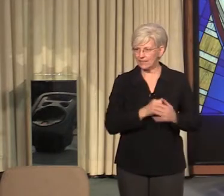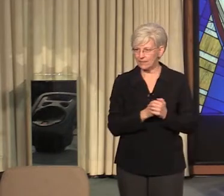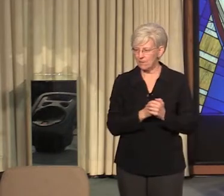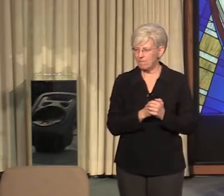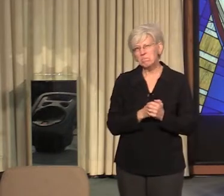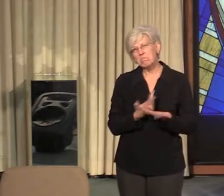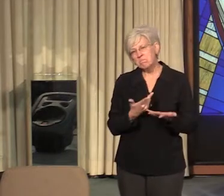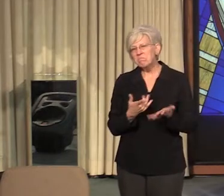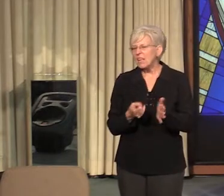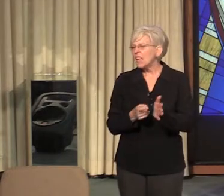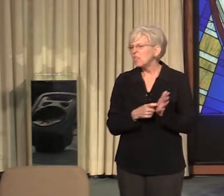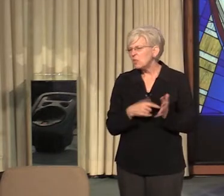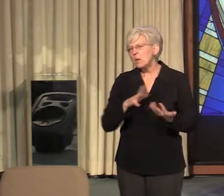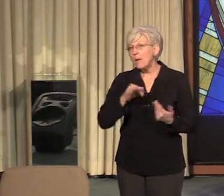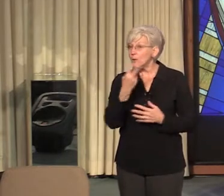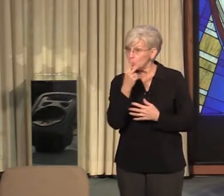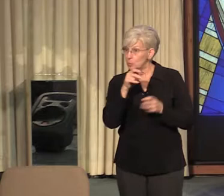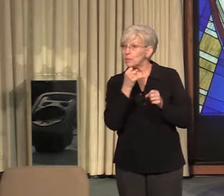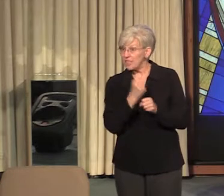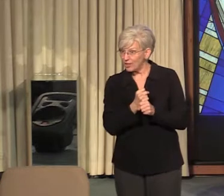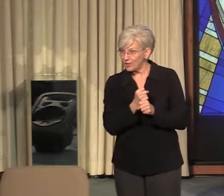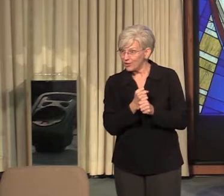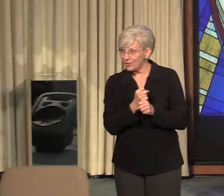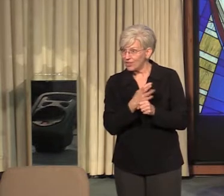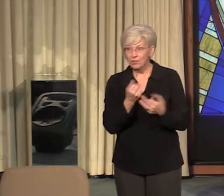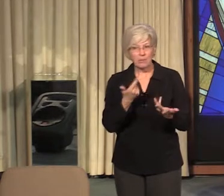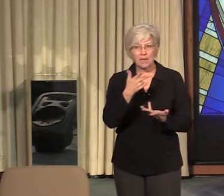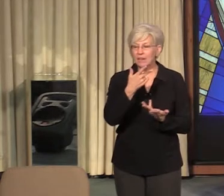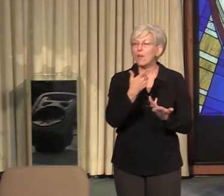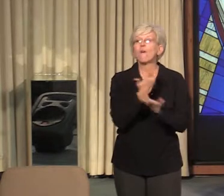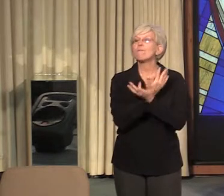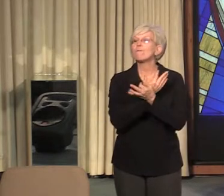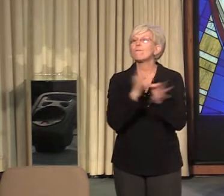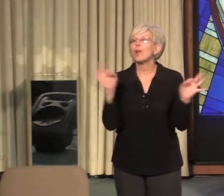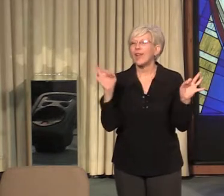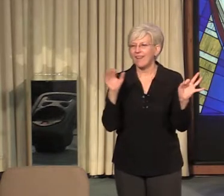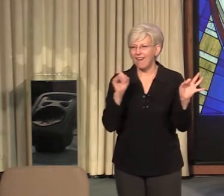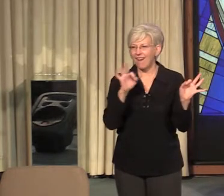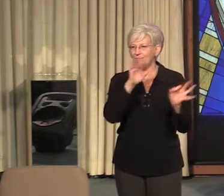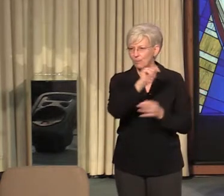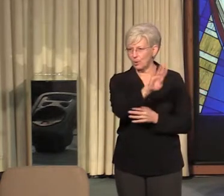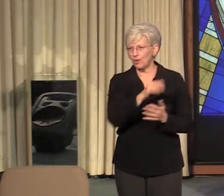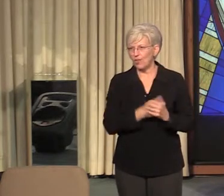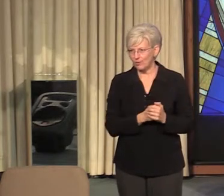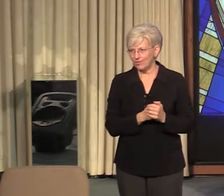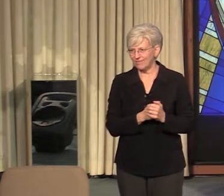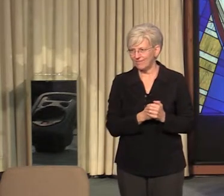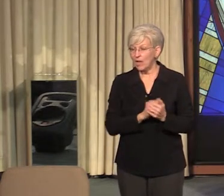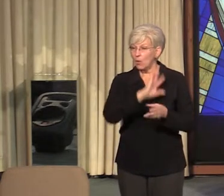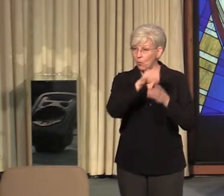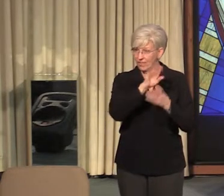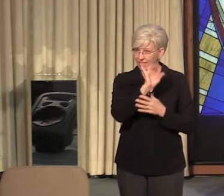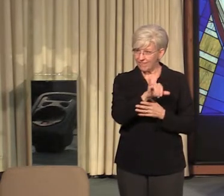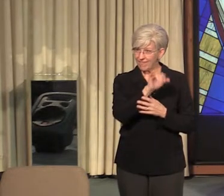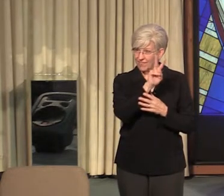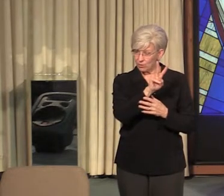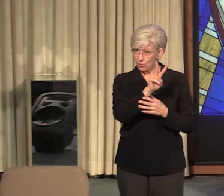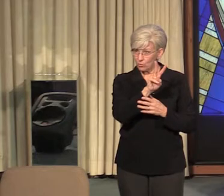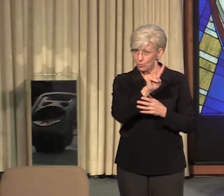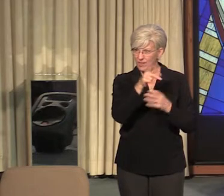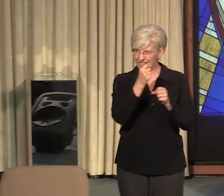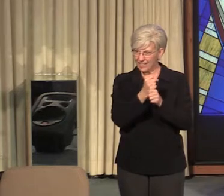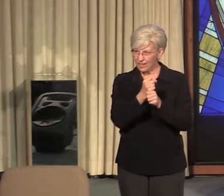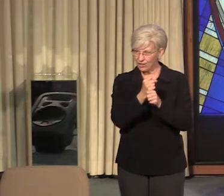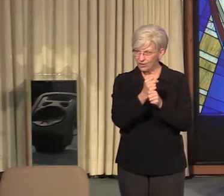and it took about 2 years for her to clear her body of tuberculosis. But in that 2-year time period, she went from 6 months to